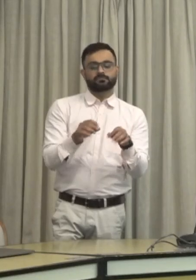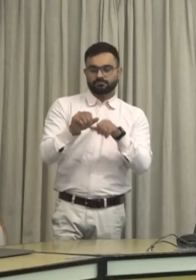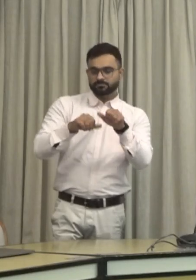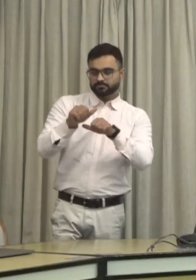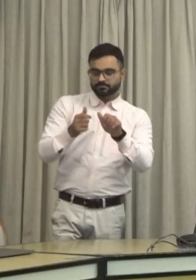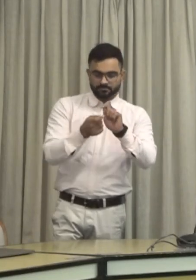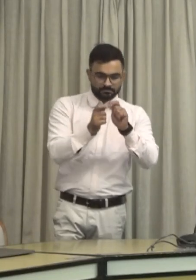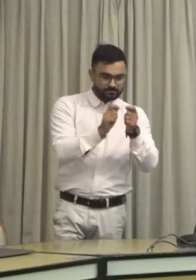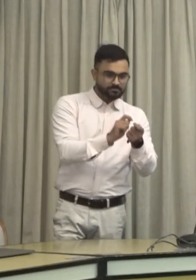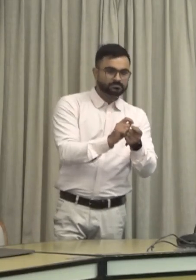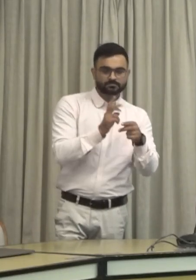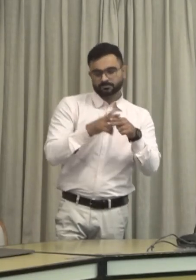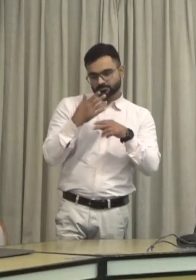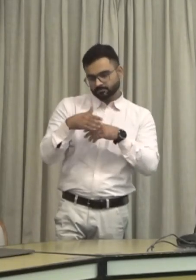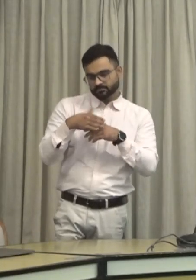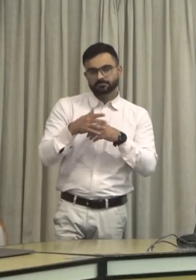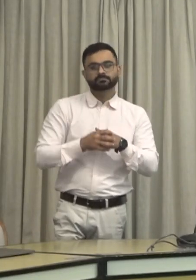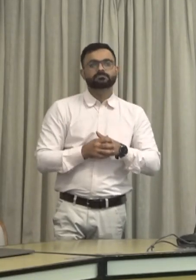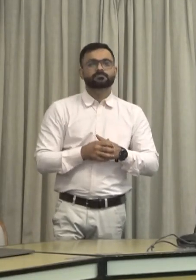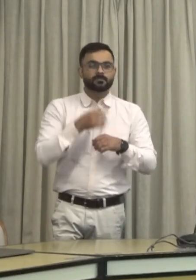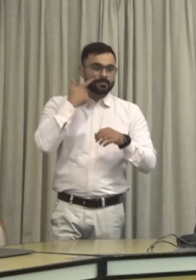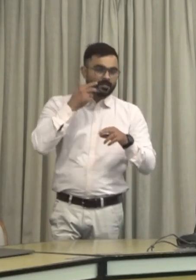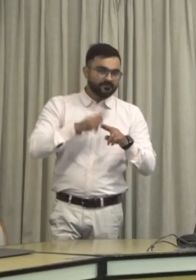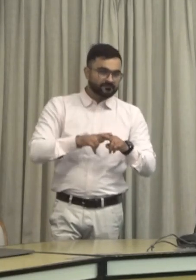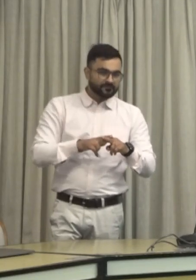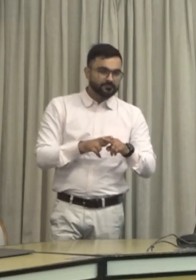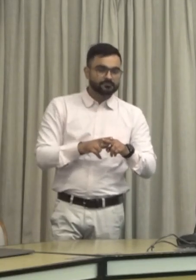procedural modification going forward, and if